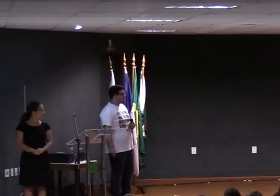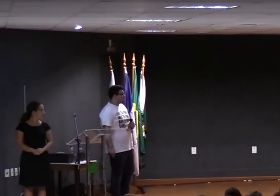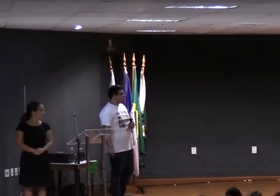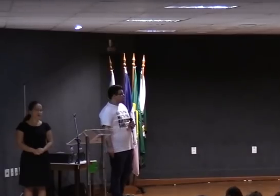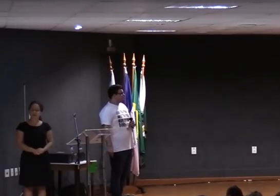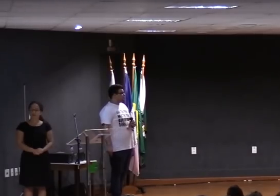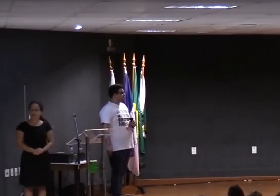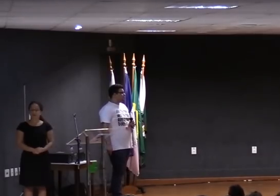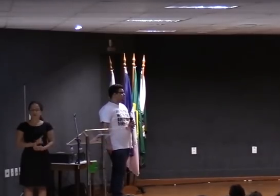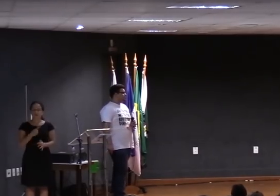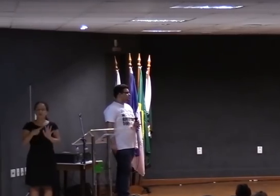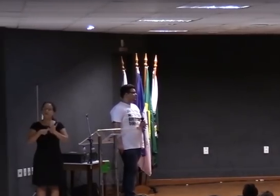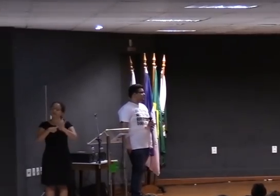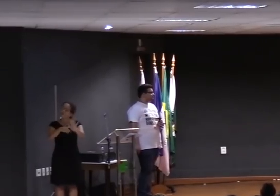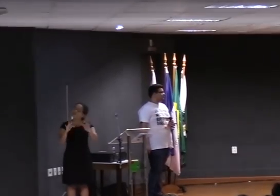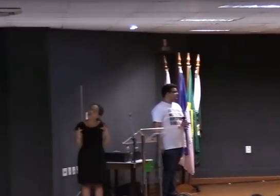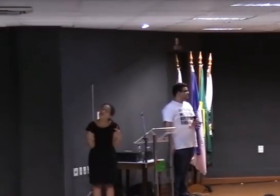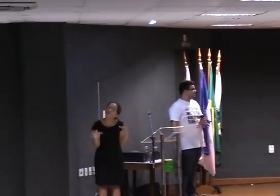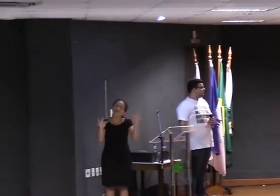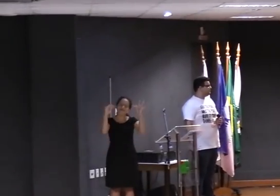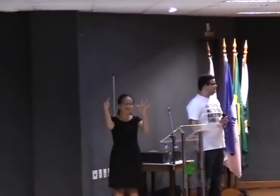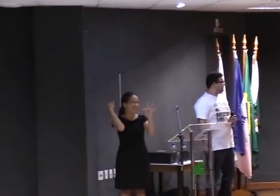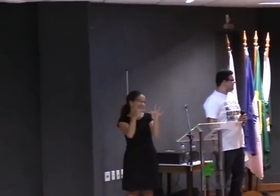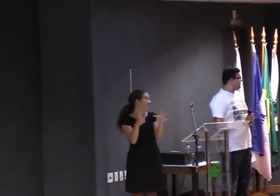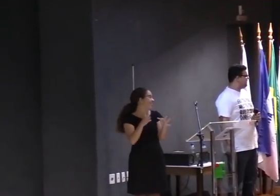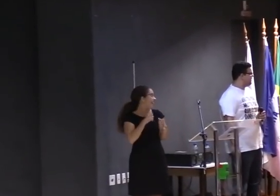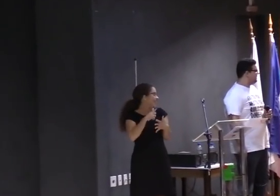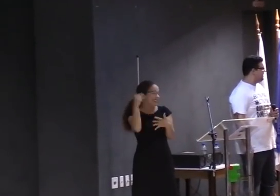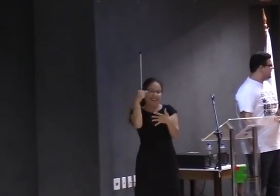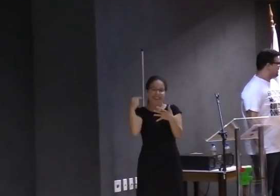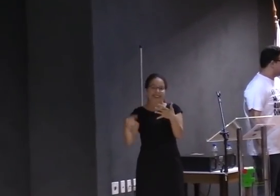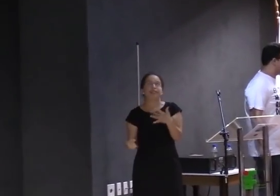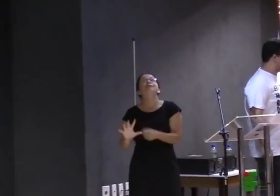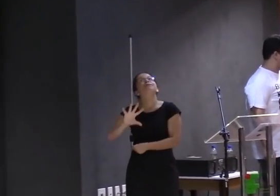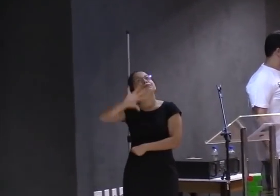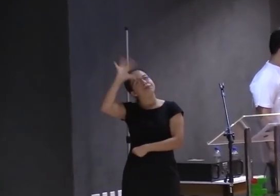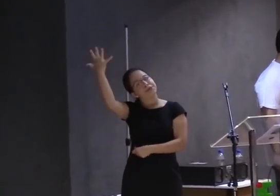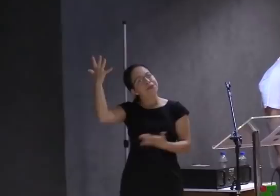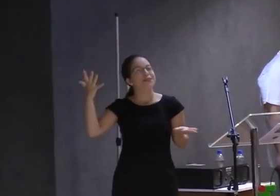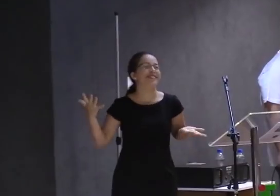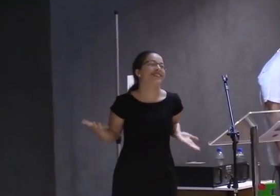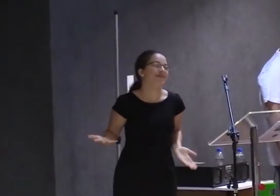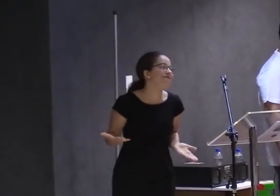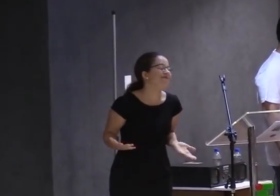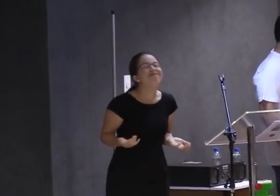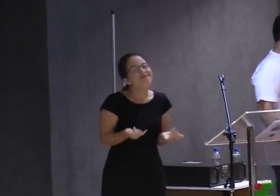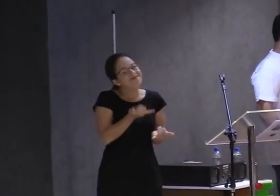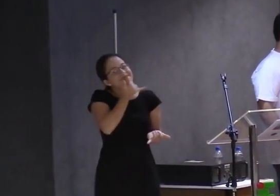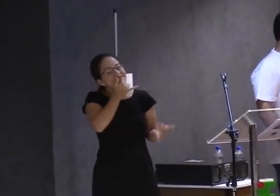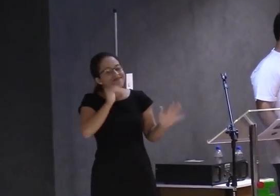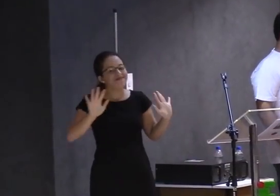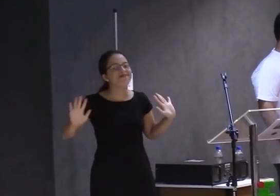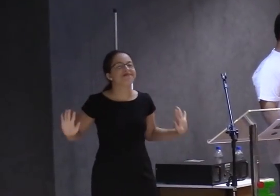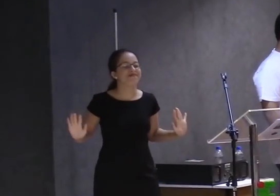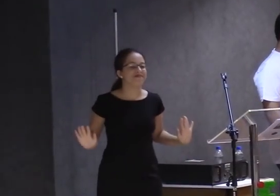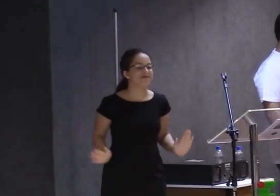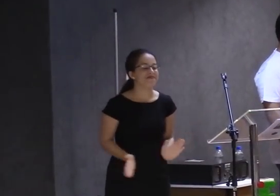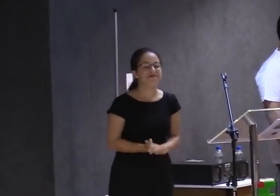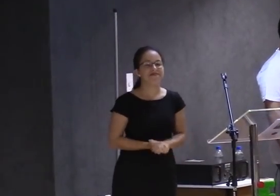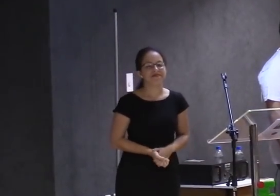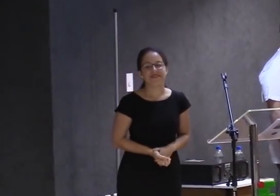Sorry about that. Technology is always like this. Sometimes you need to work a little bit. Desculpa,